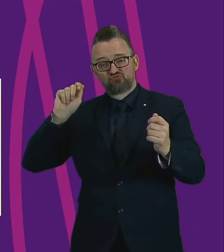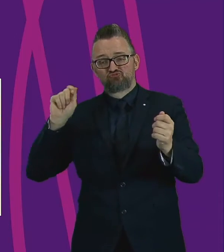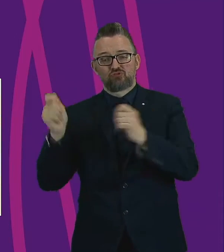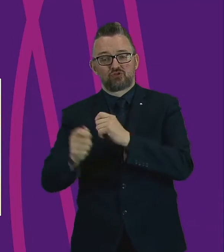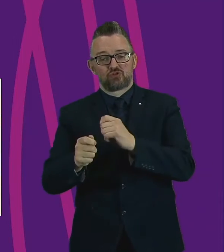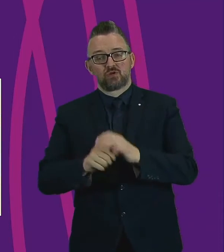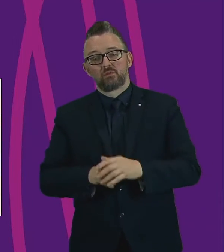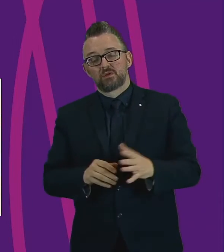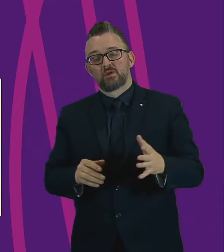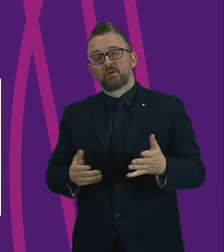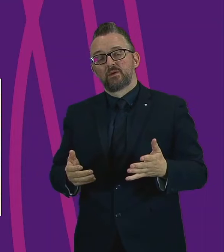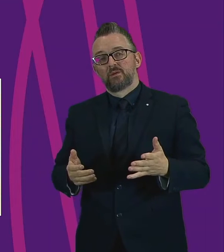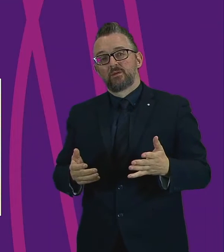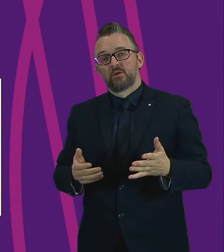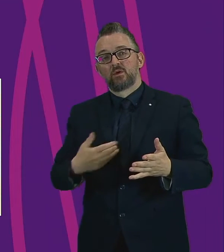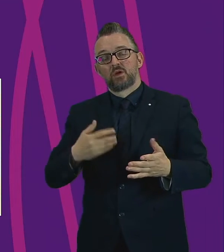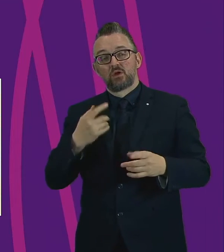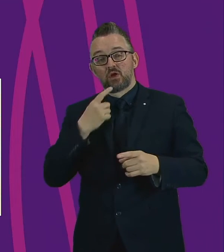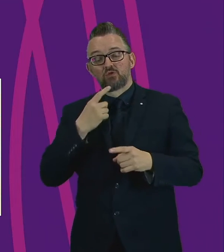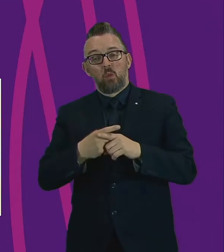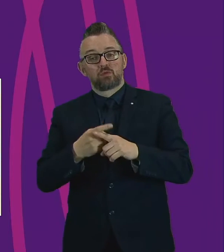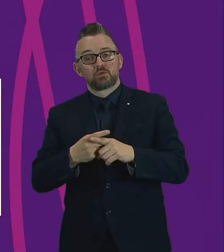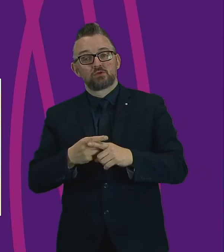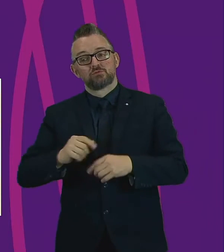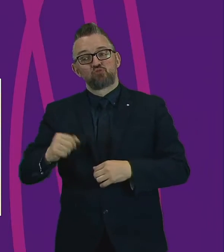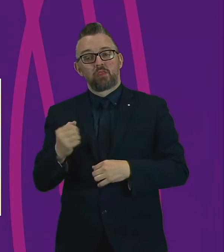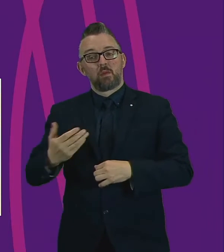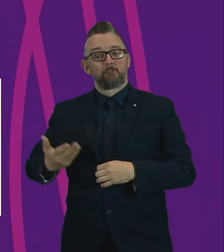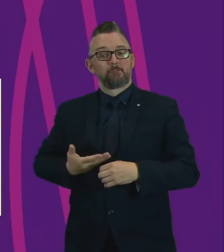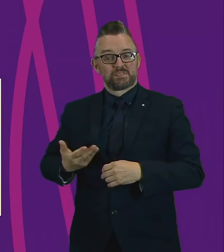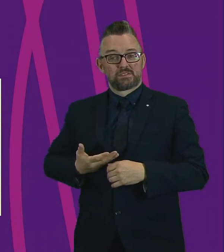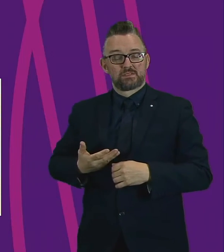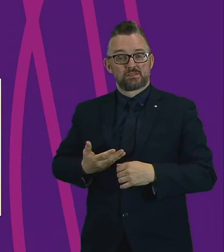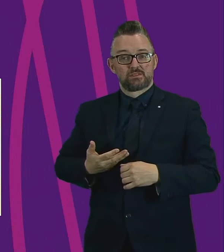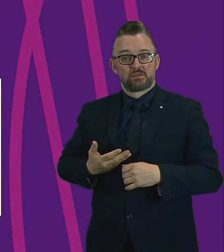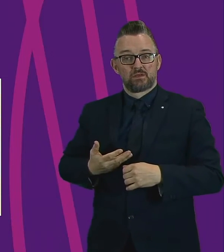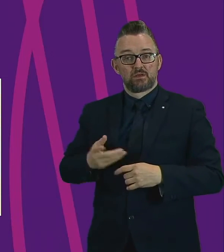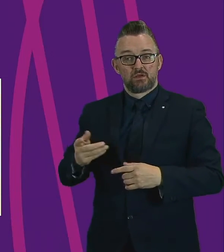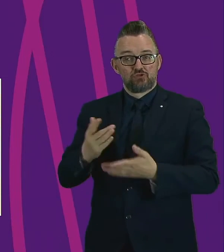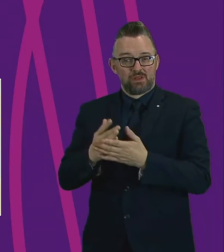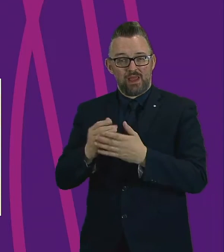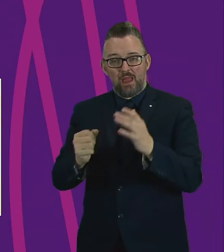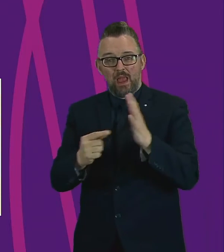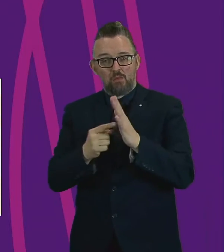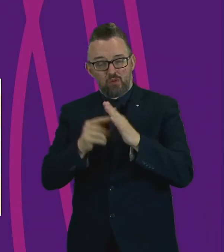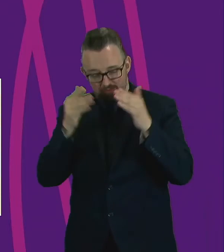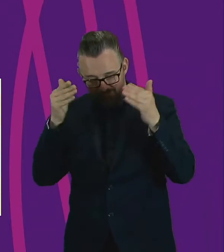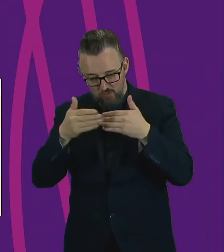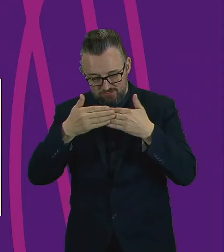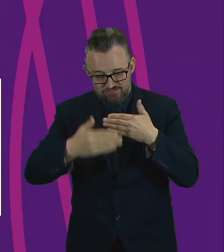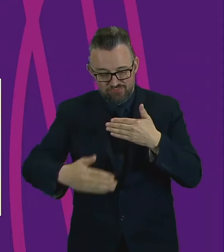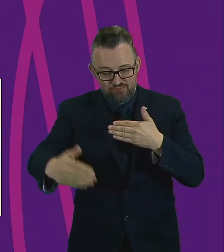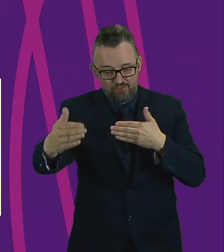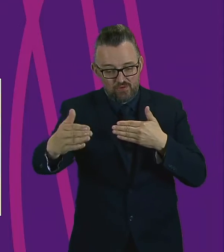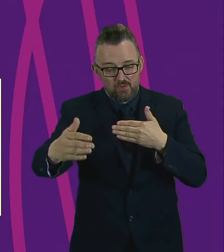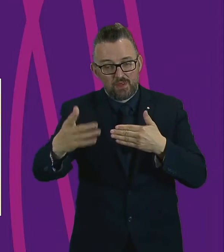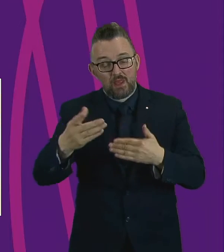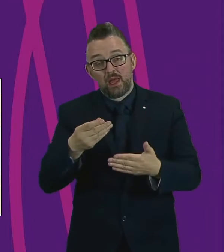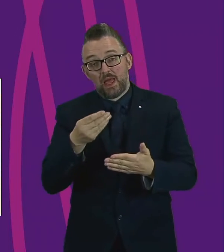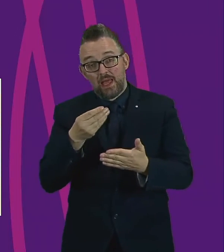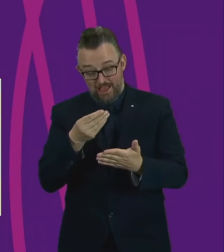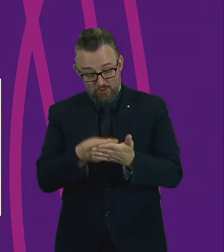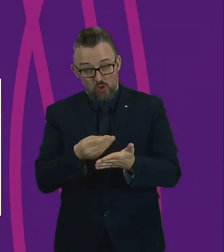Presiding Officer, we are concerned with the fate of Scotland's businesses, obviously, and they'll remain an important focus in the months ahead. But the economy is not solely